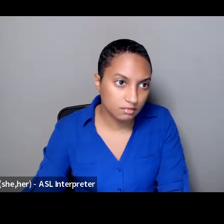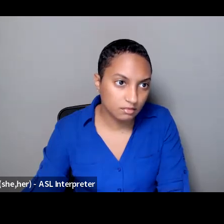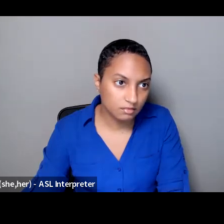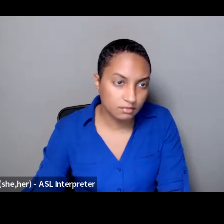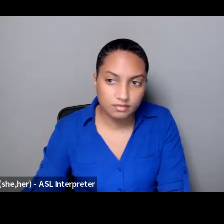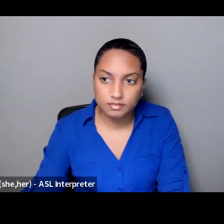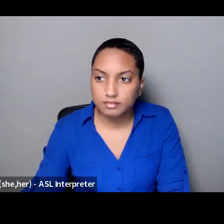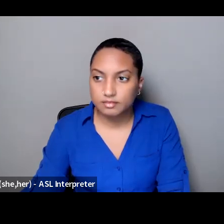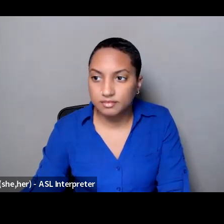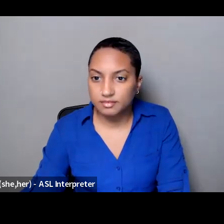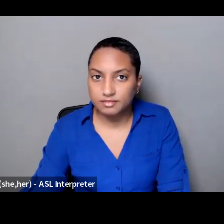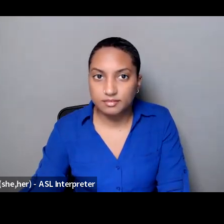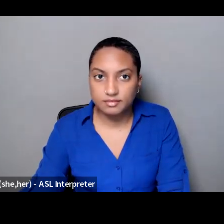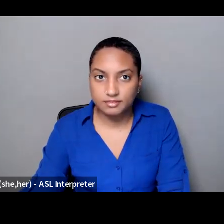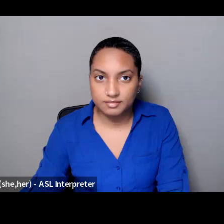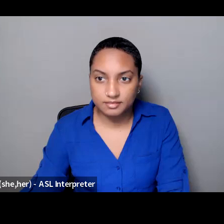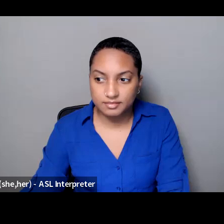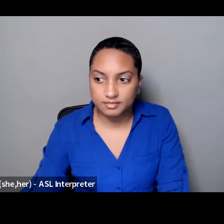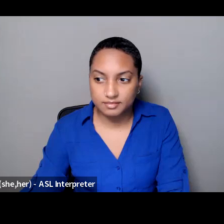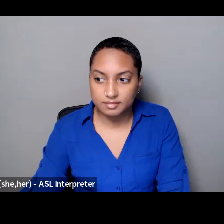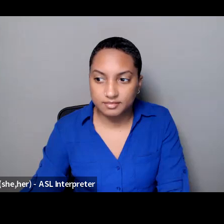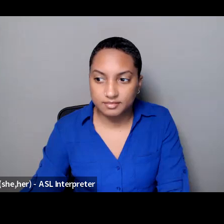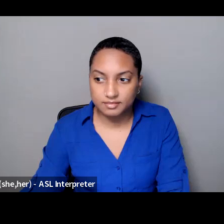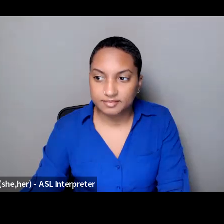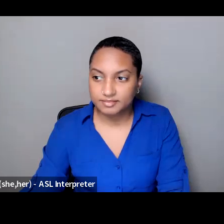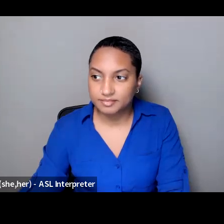Okay, I am going to start the webinar, everybody.